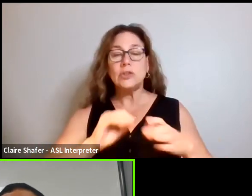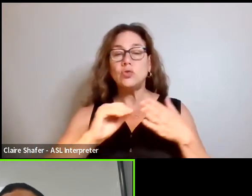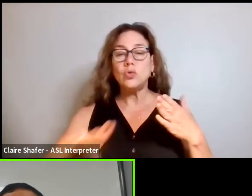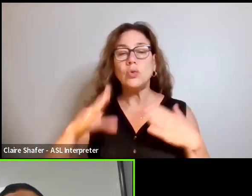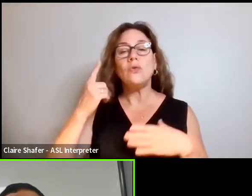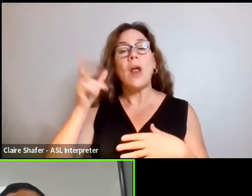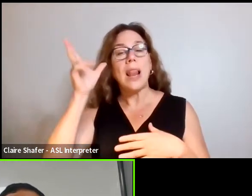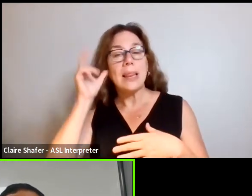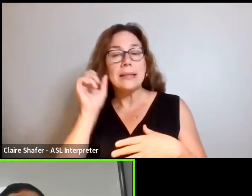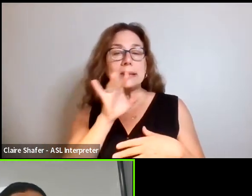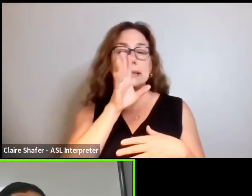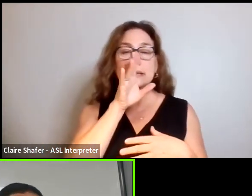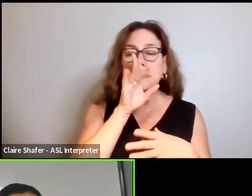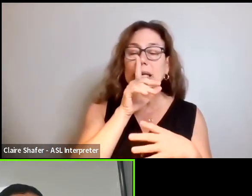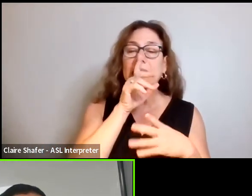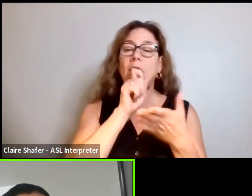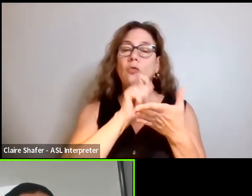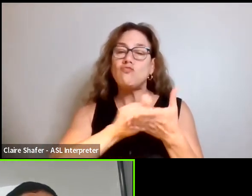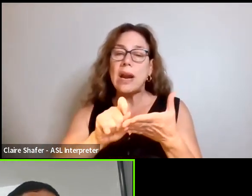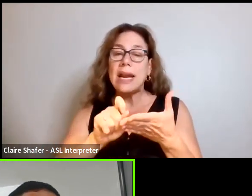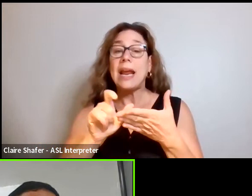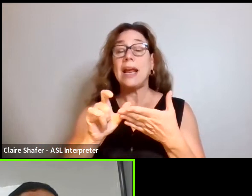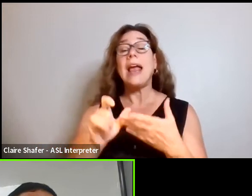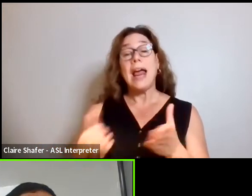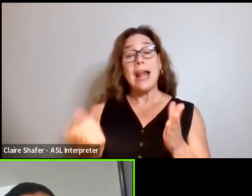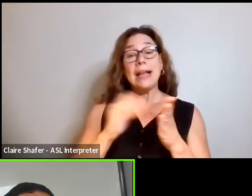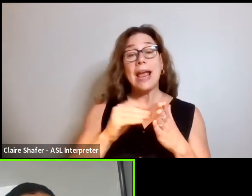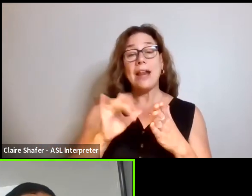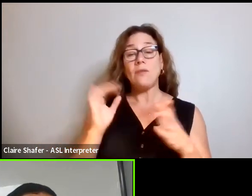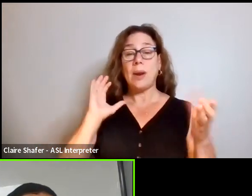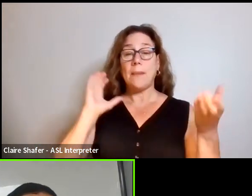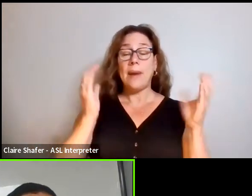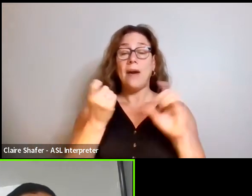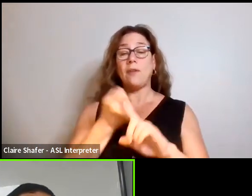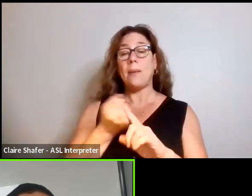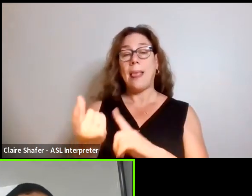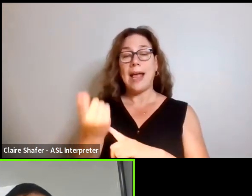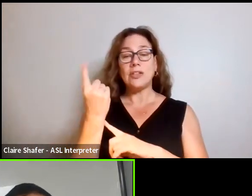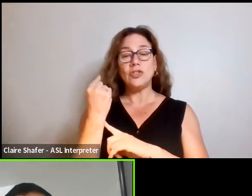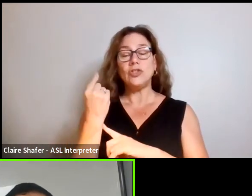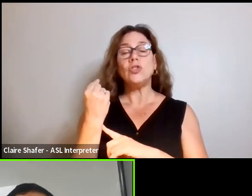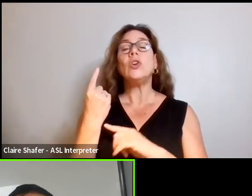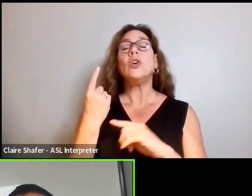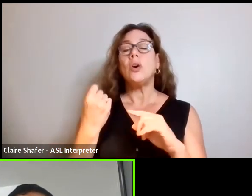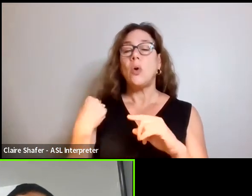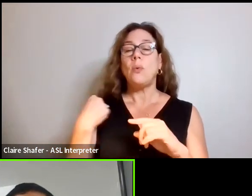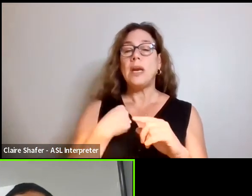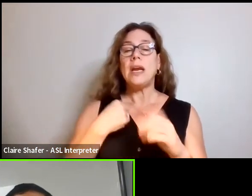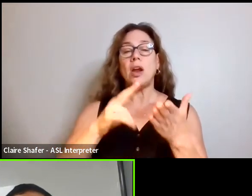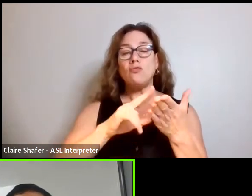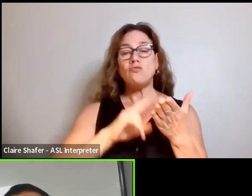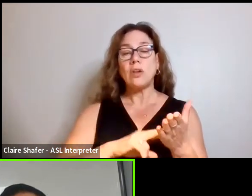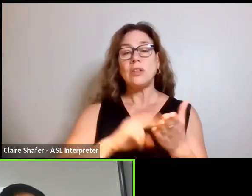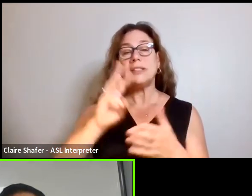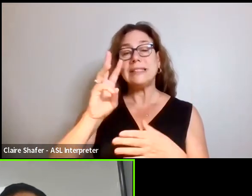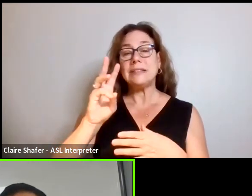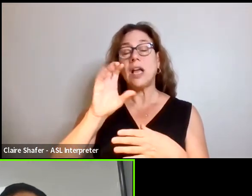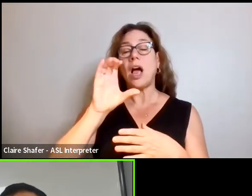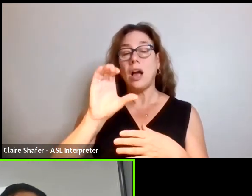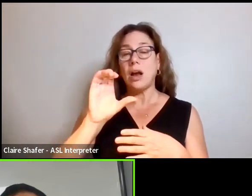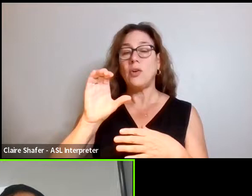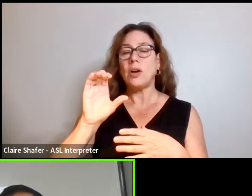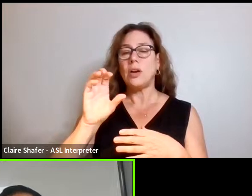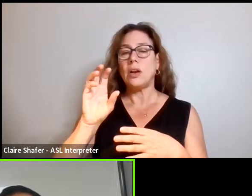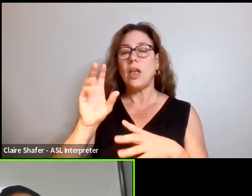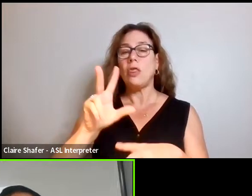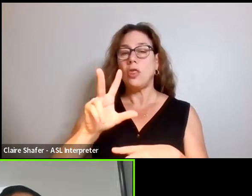Again, if we compare from last year, we enrolled this time 633 students. Pardon me, that